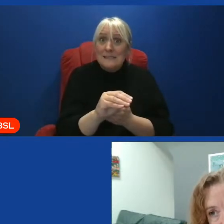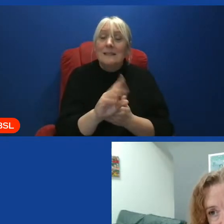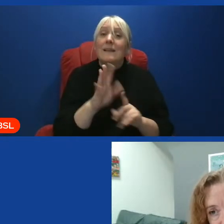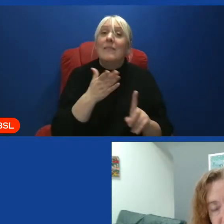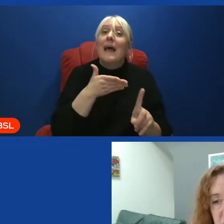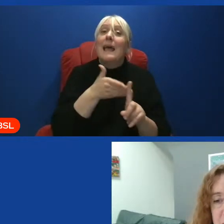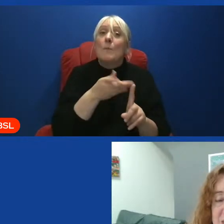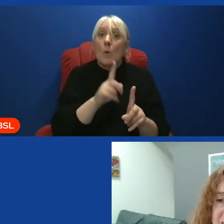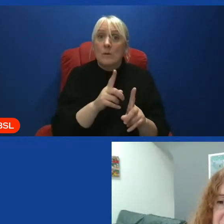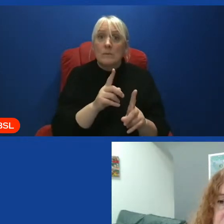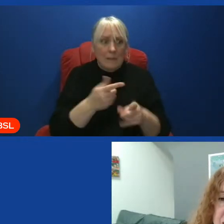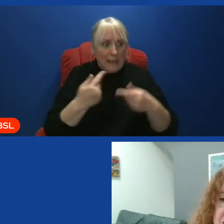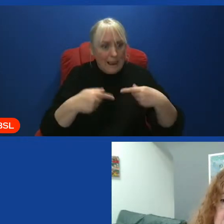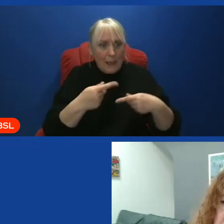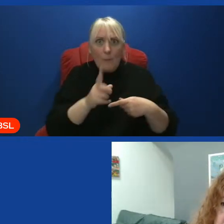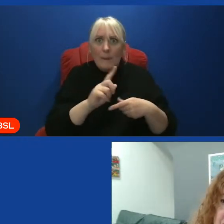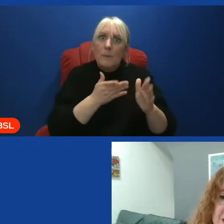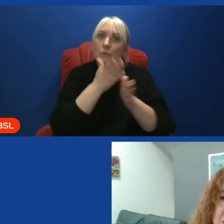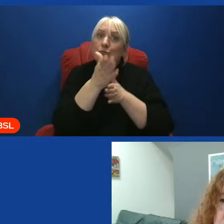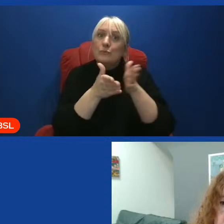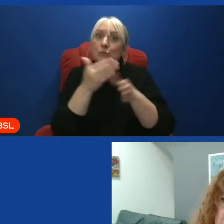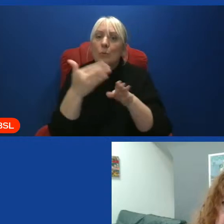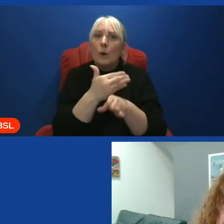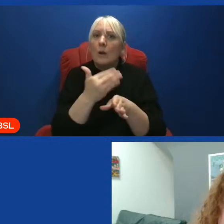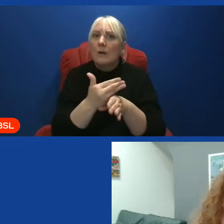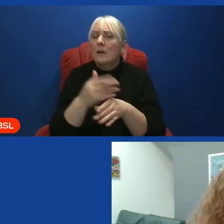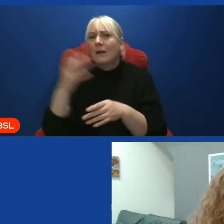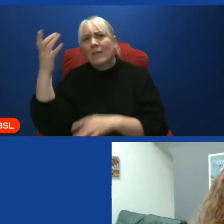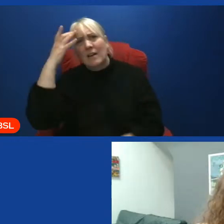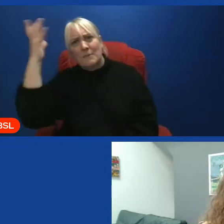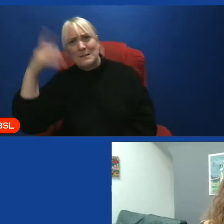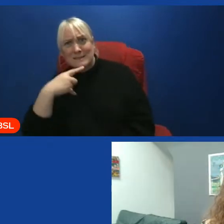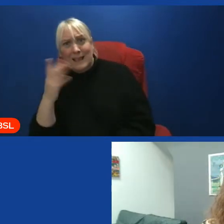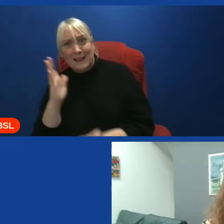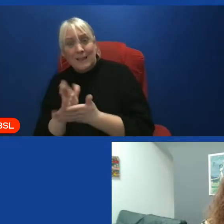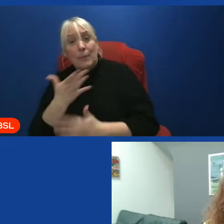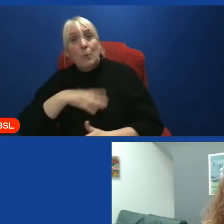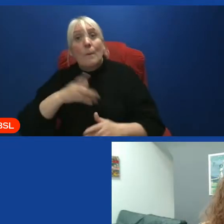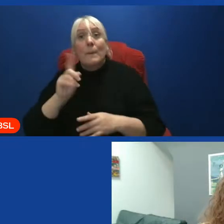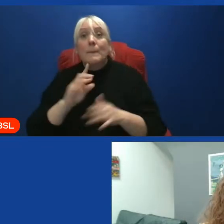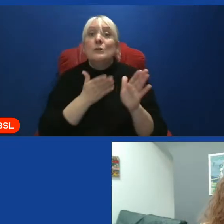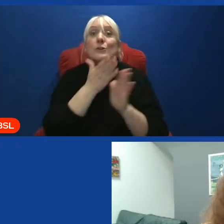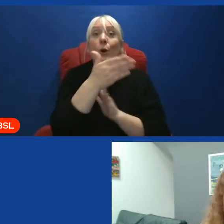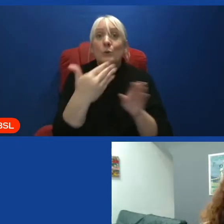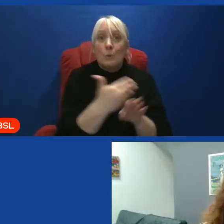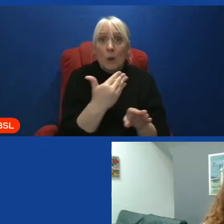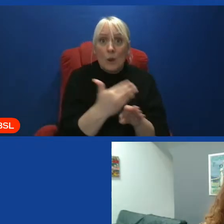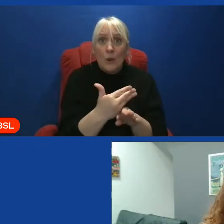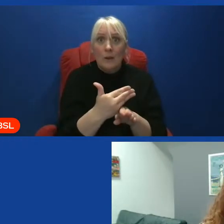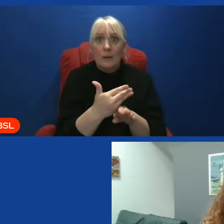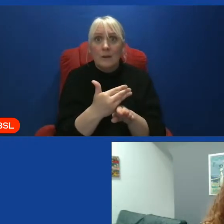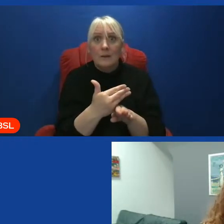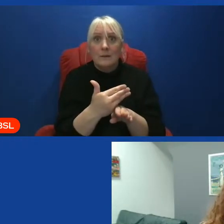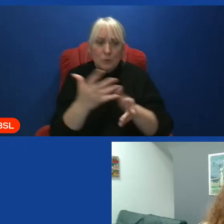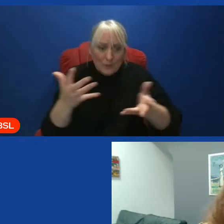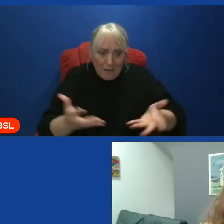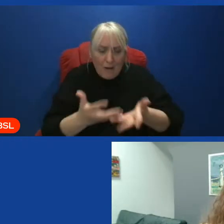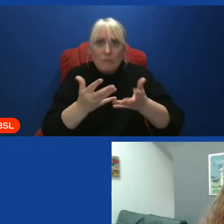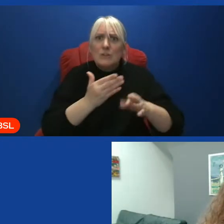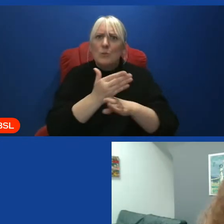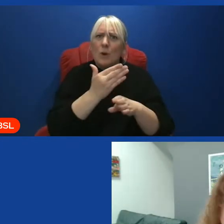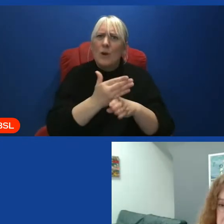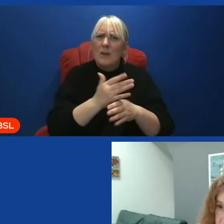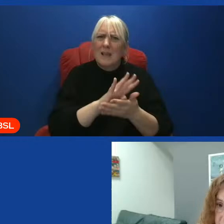to work. So if this government is about getting more people into work and enabling people to work, then that is a really